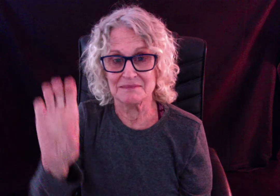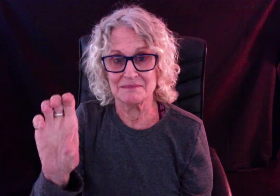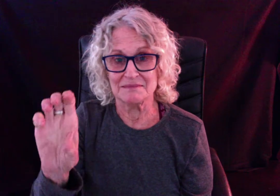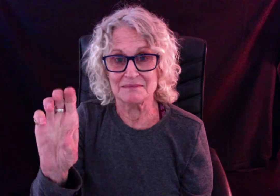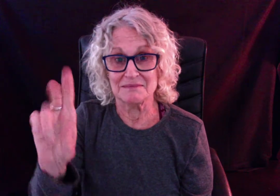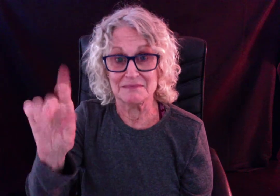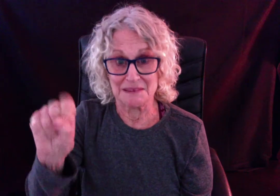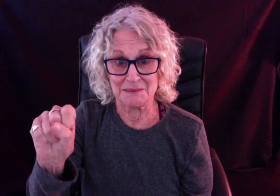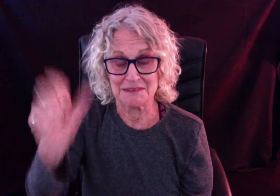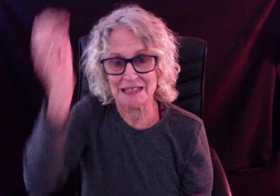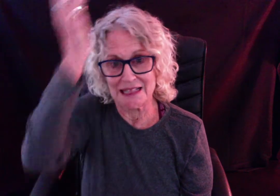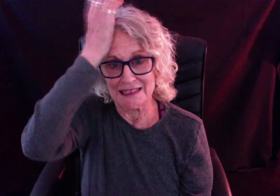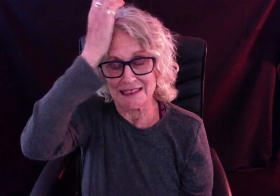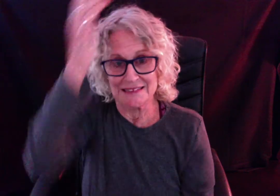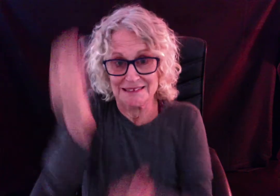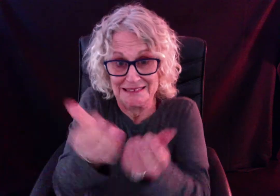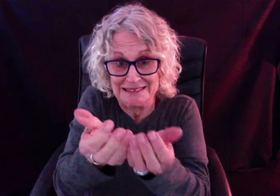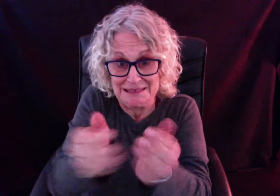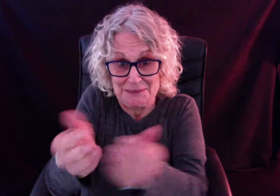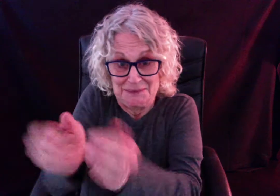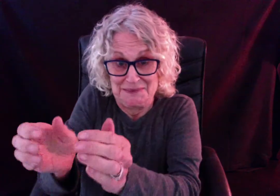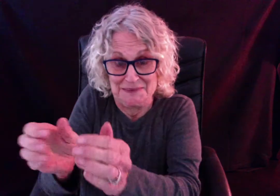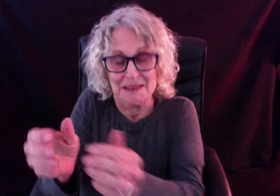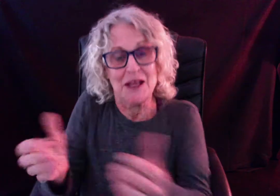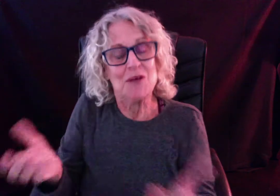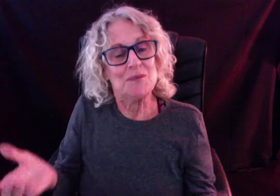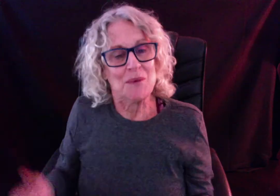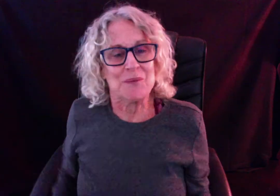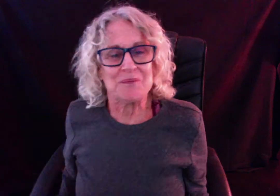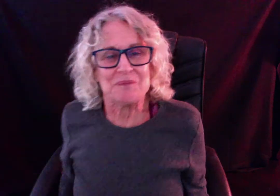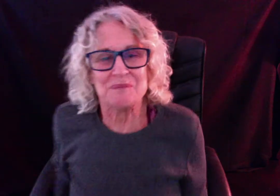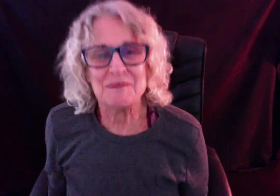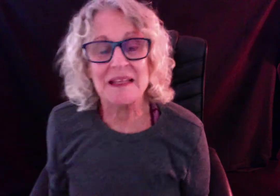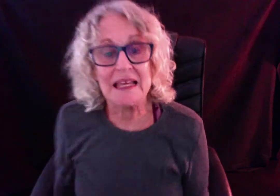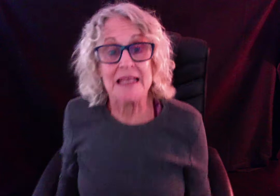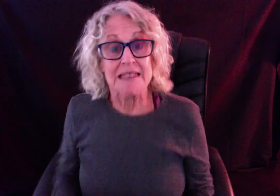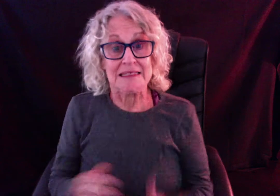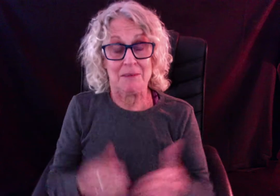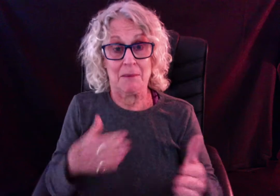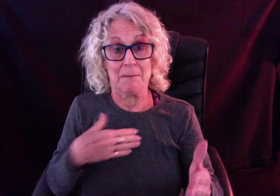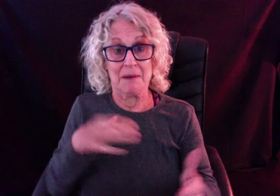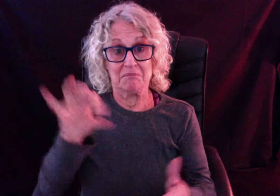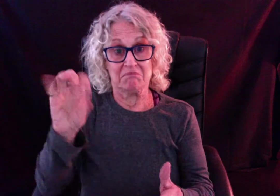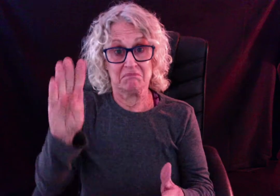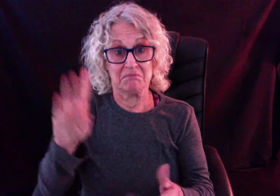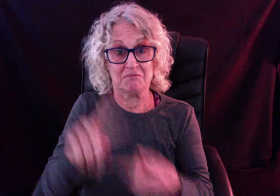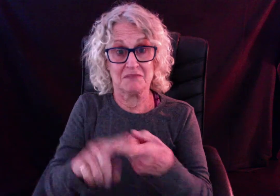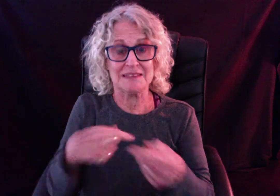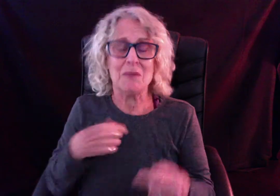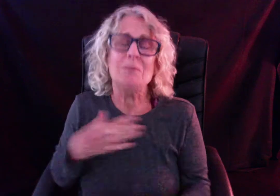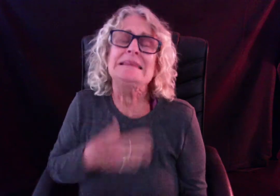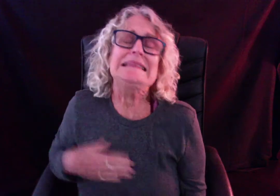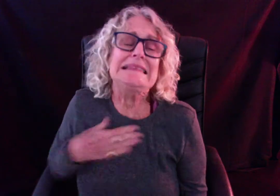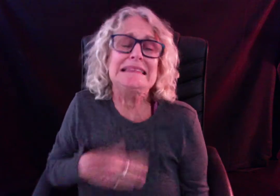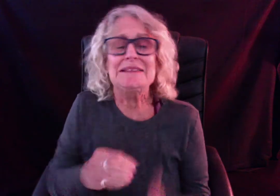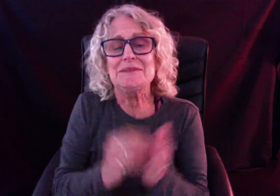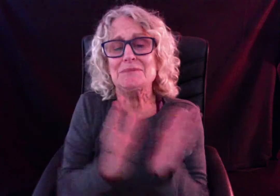lettuce cups. So some of my Facebook friends said, "Oh, please post how you made it."